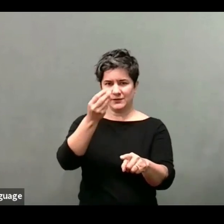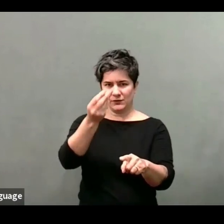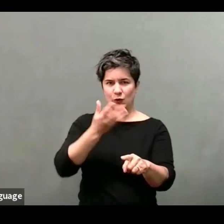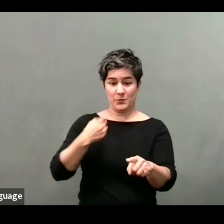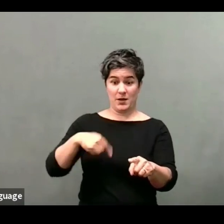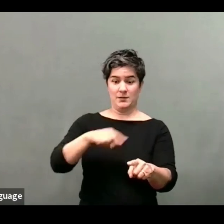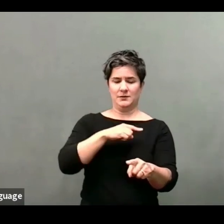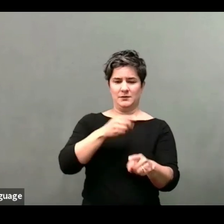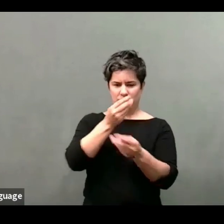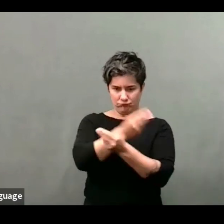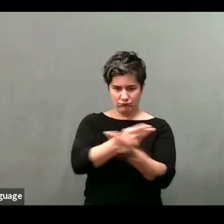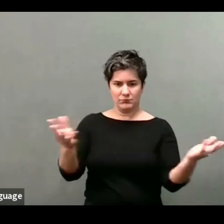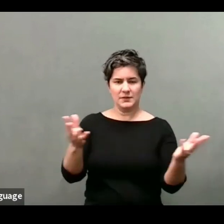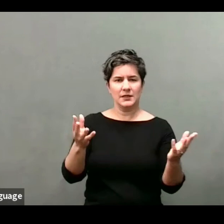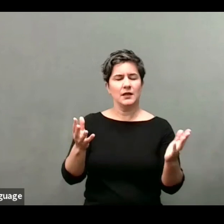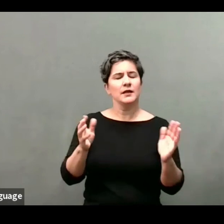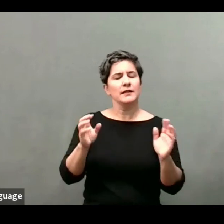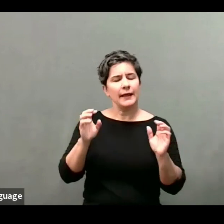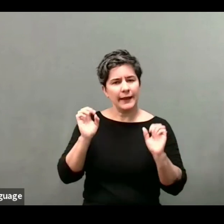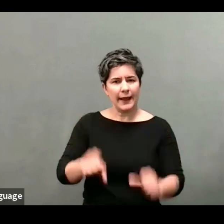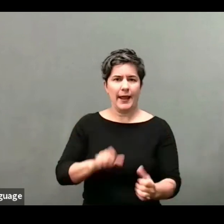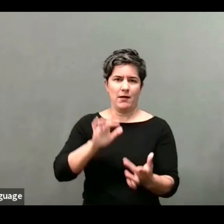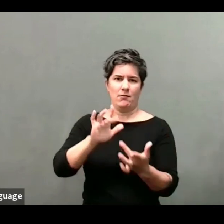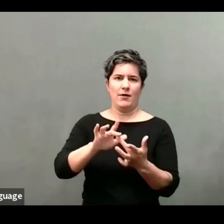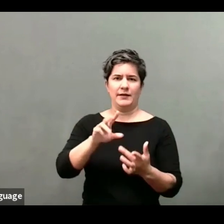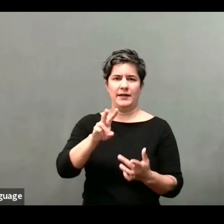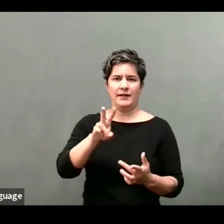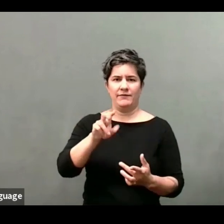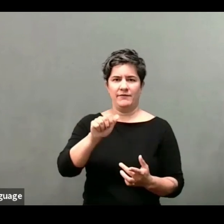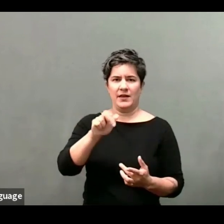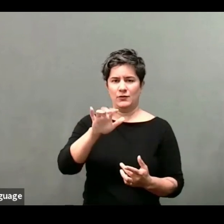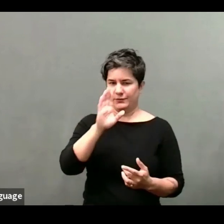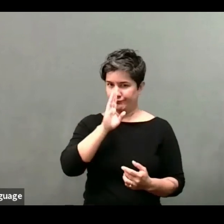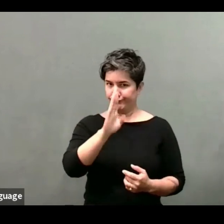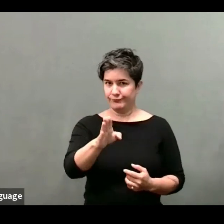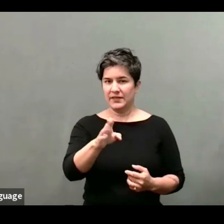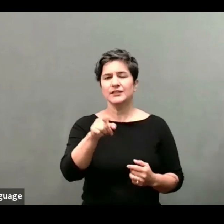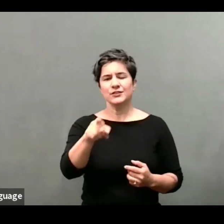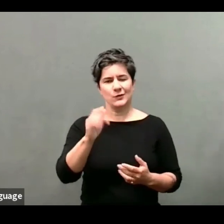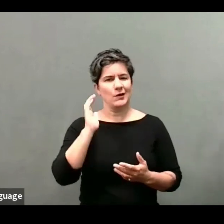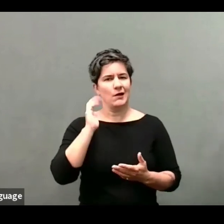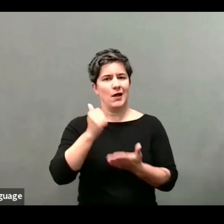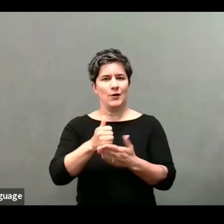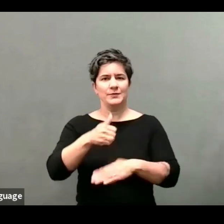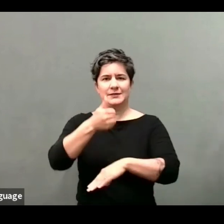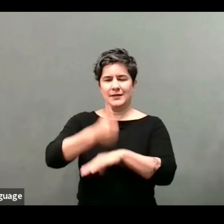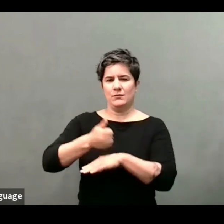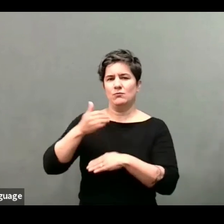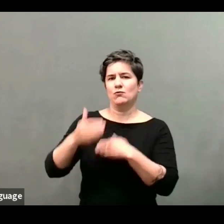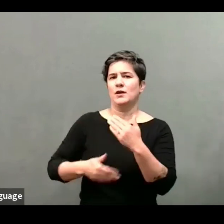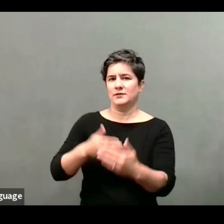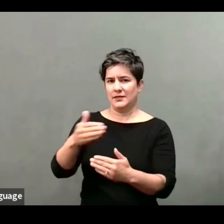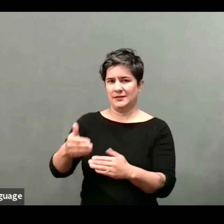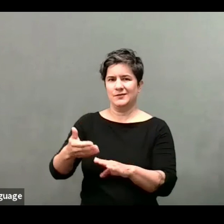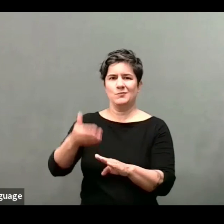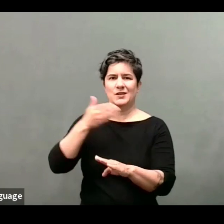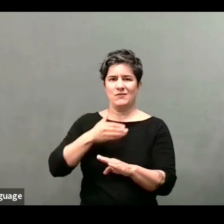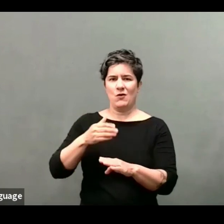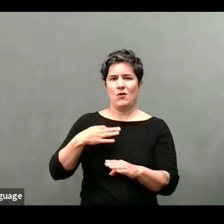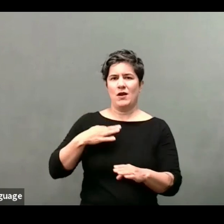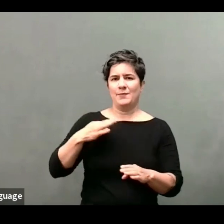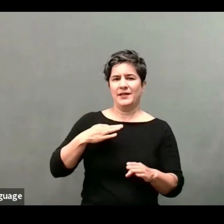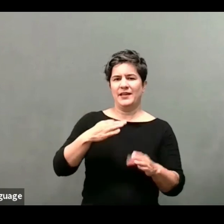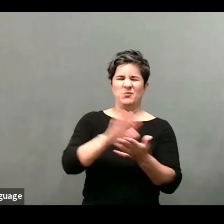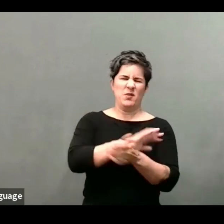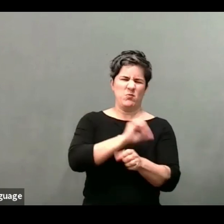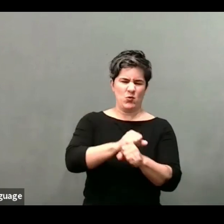they're absolutely free to reach out to her, and she will go ahead and help them set up that process before that